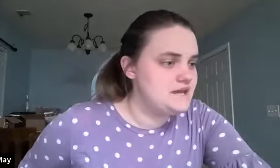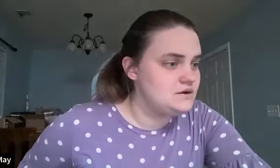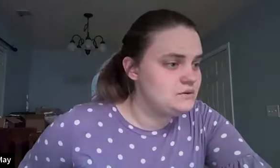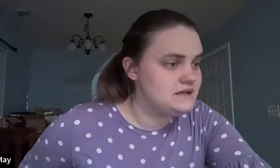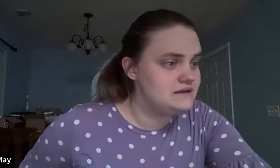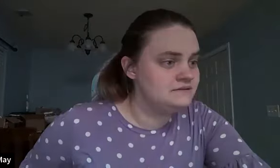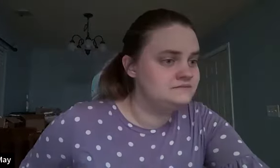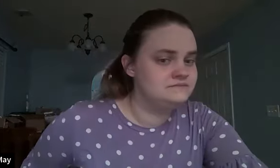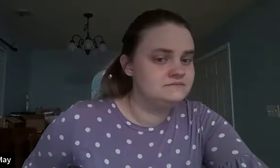Penguin,